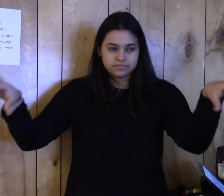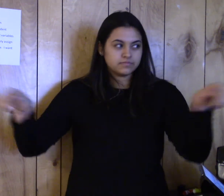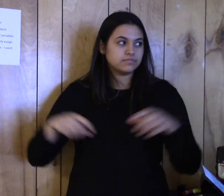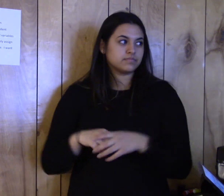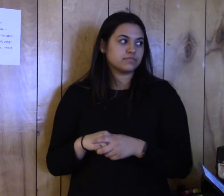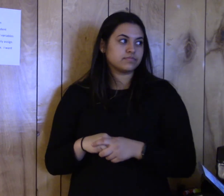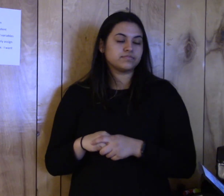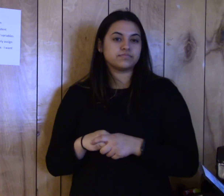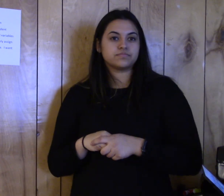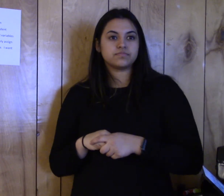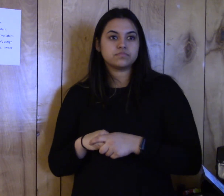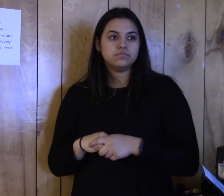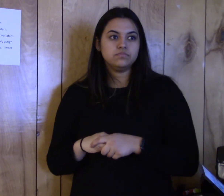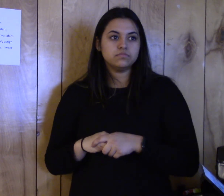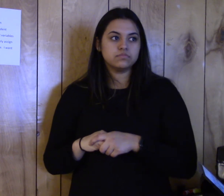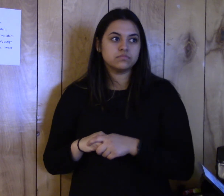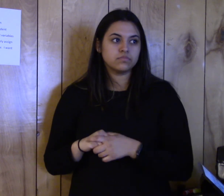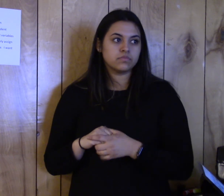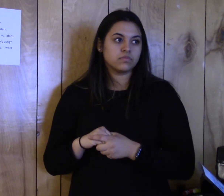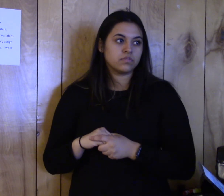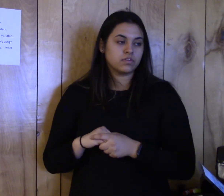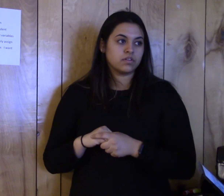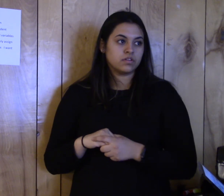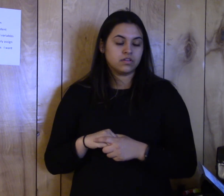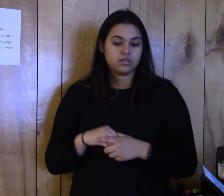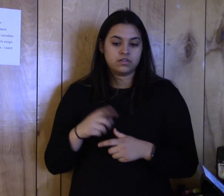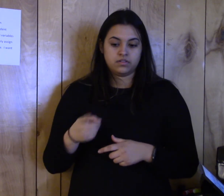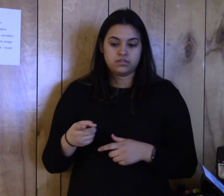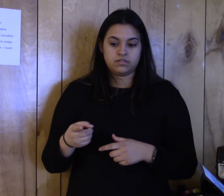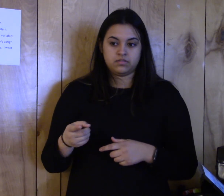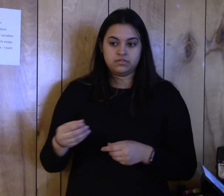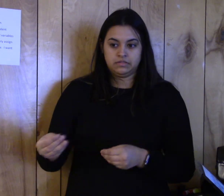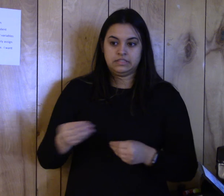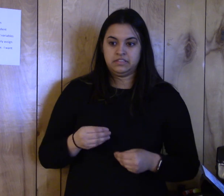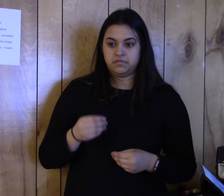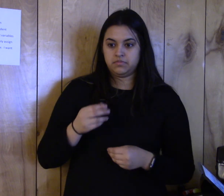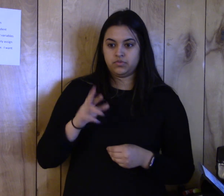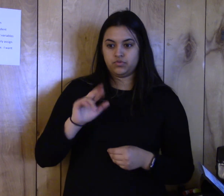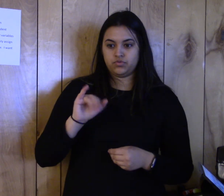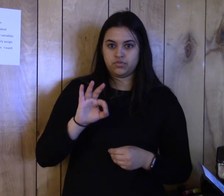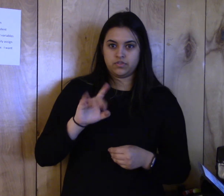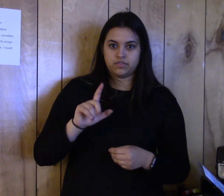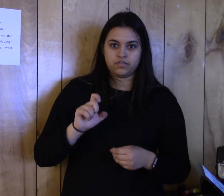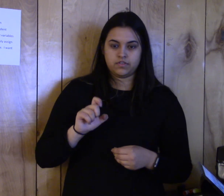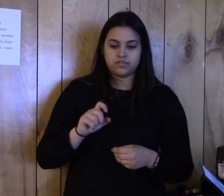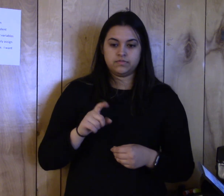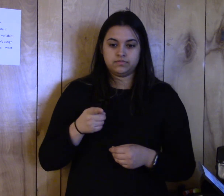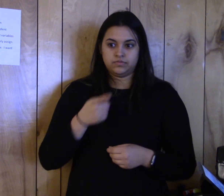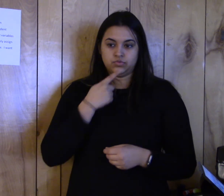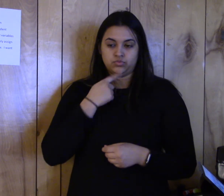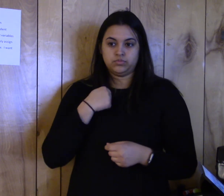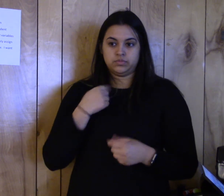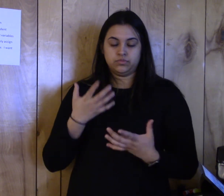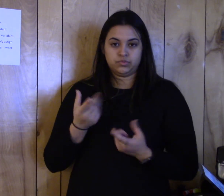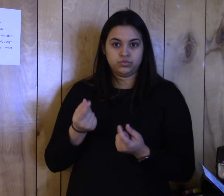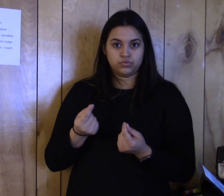us. He gave me a rifle, told me what to do. I did it, and I blew the can off the log.